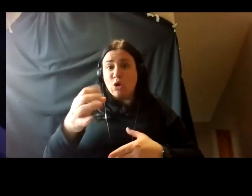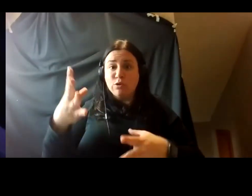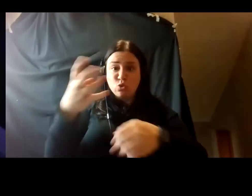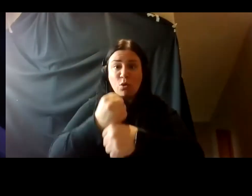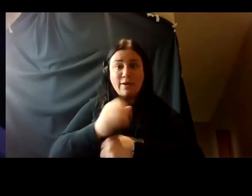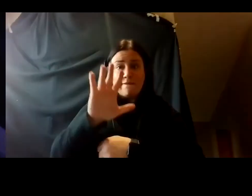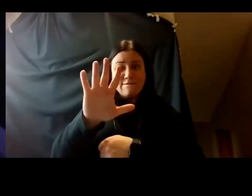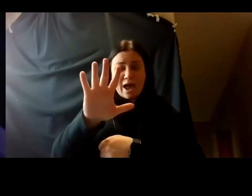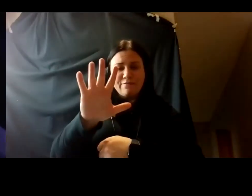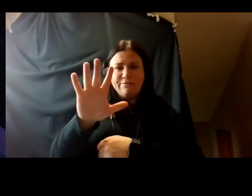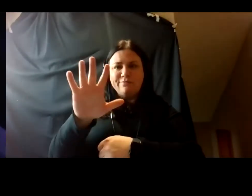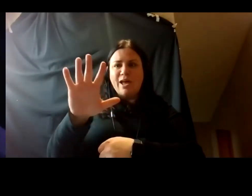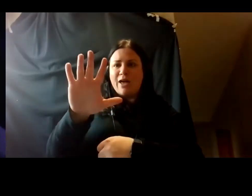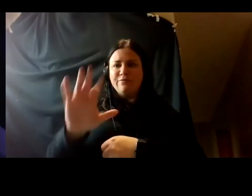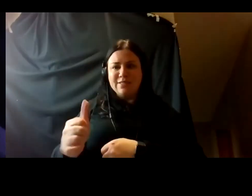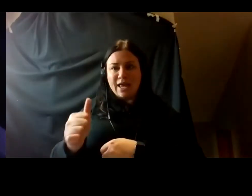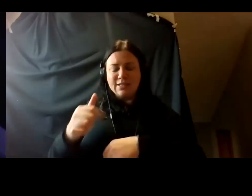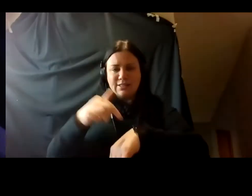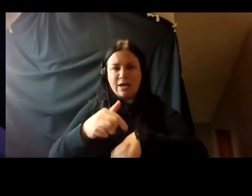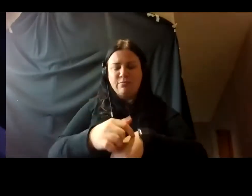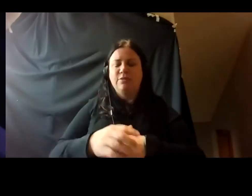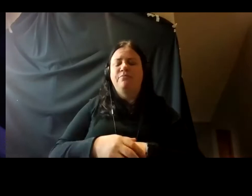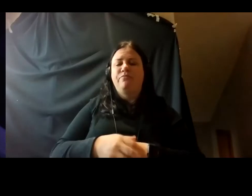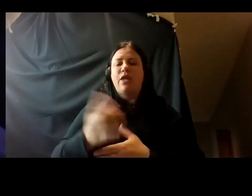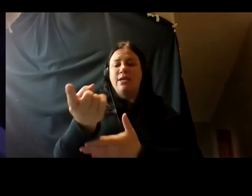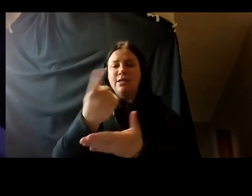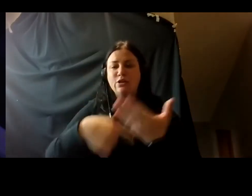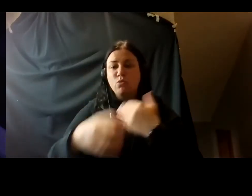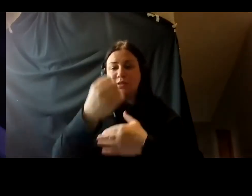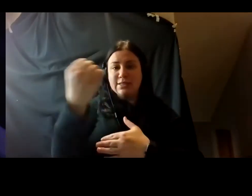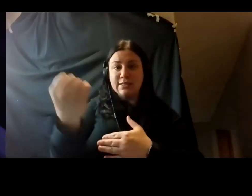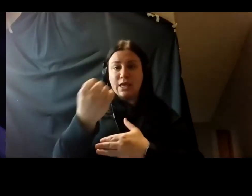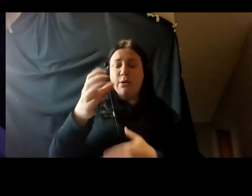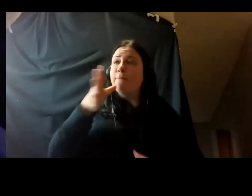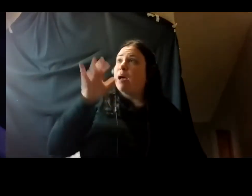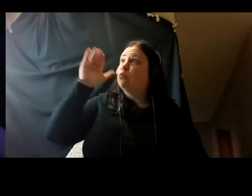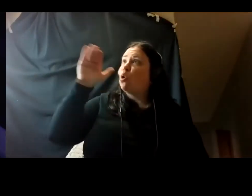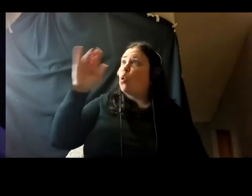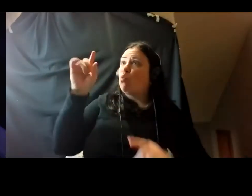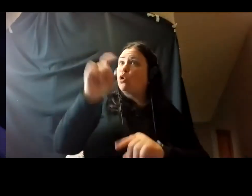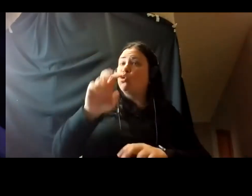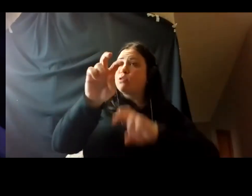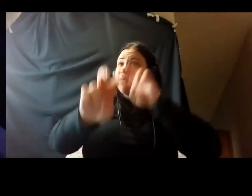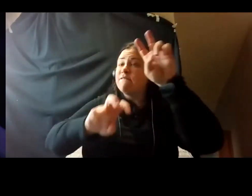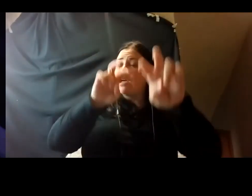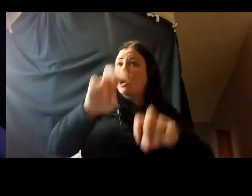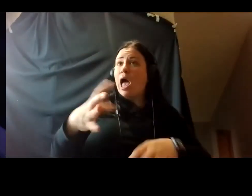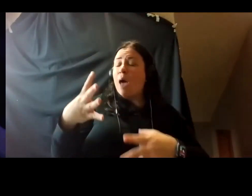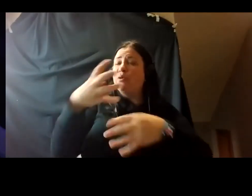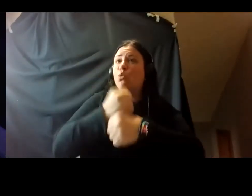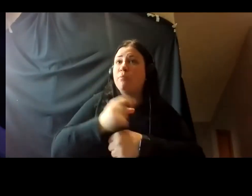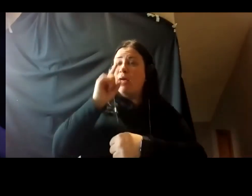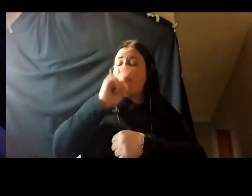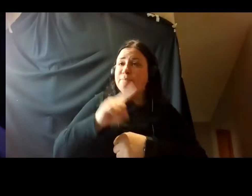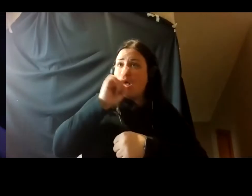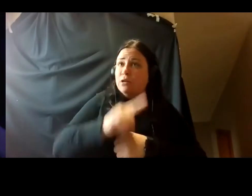the next week, the next Saturday came and I said to my mom, Mom, we're going to that fair. I'm going to go win that Mighty Mouse. I'll be waiting by the car.